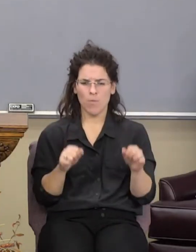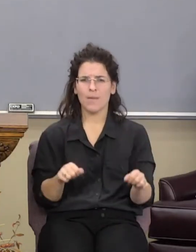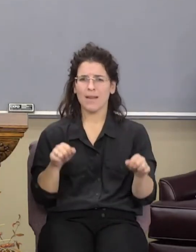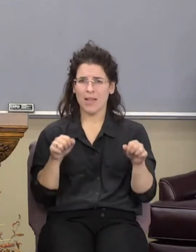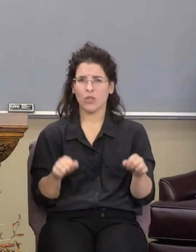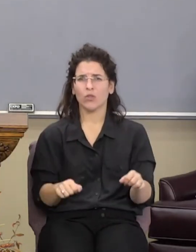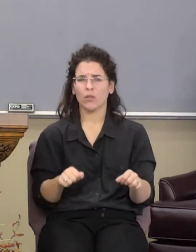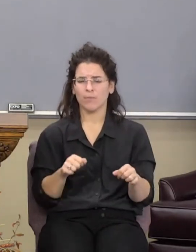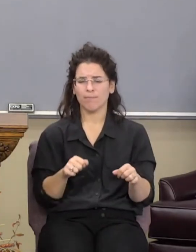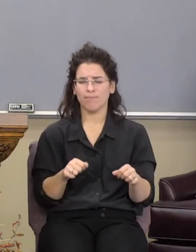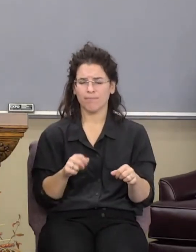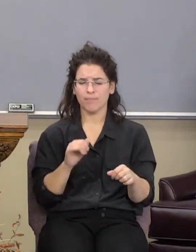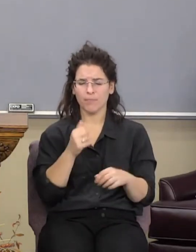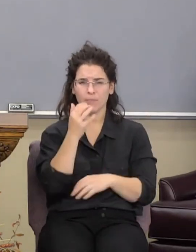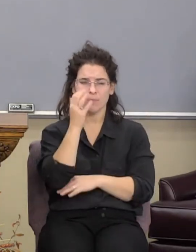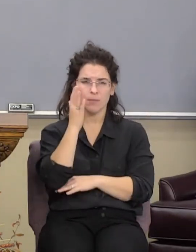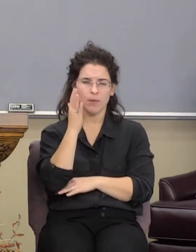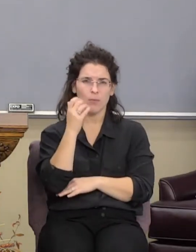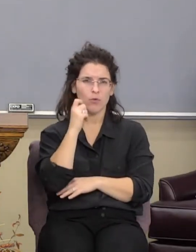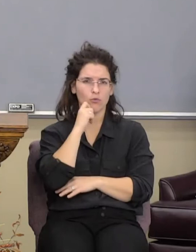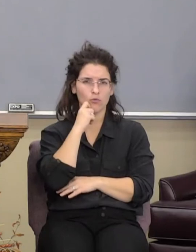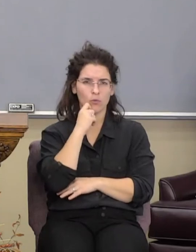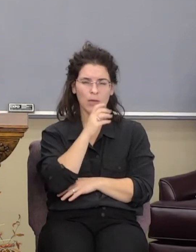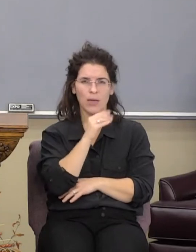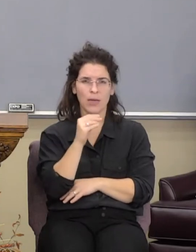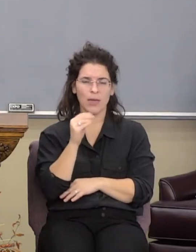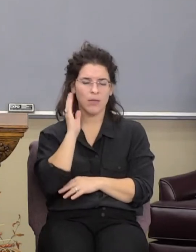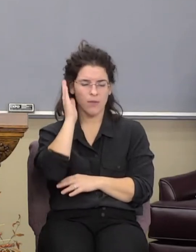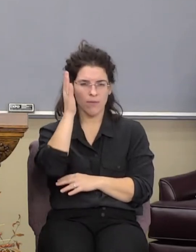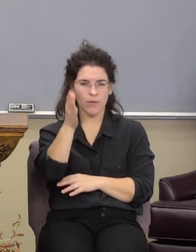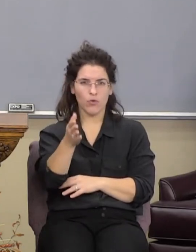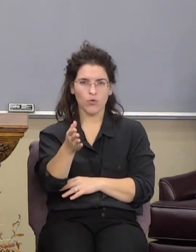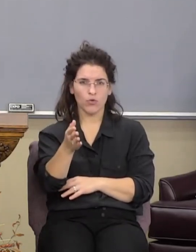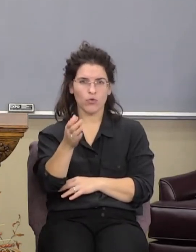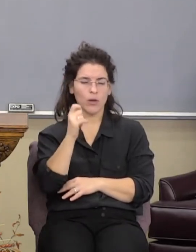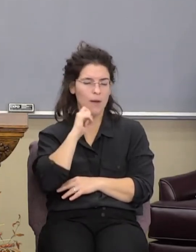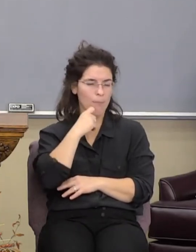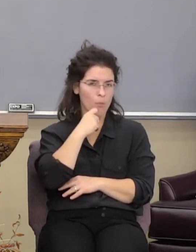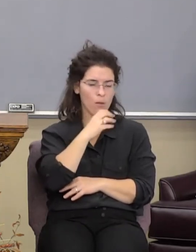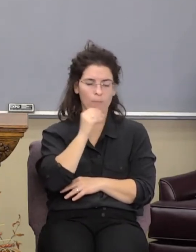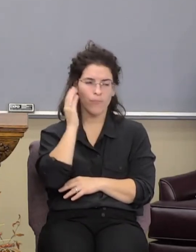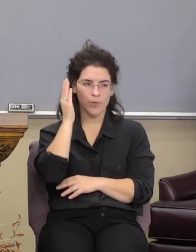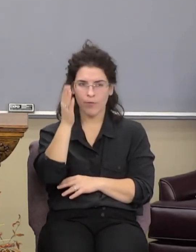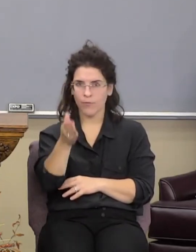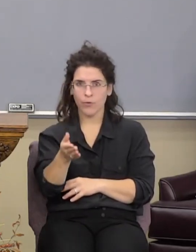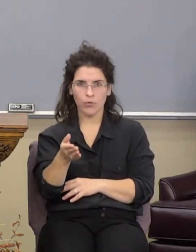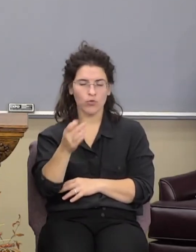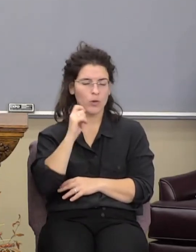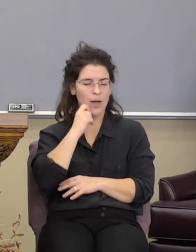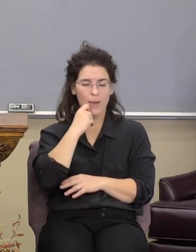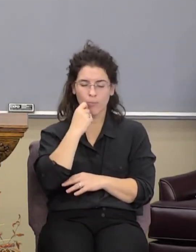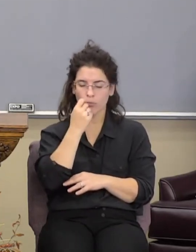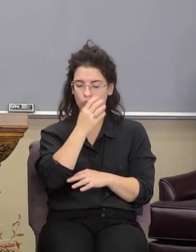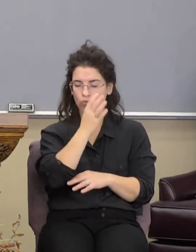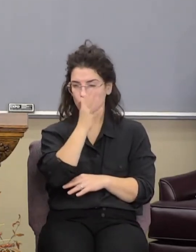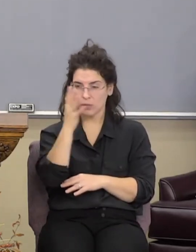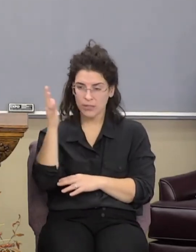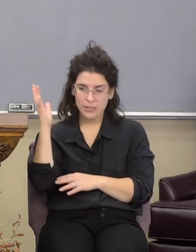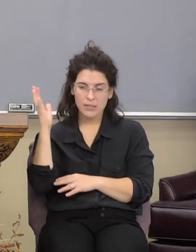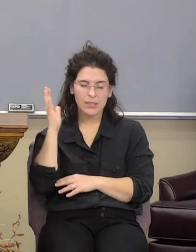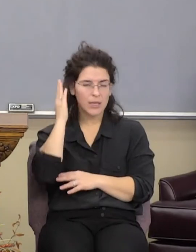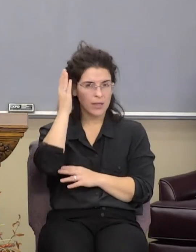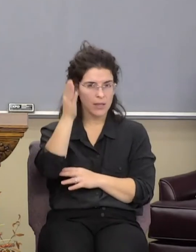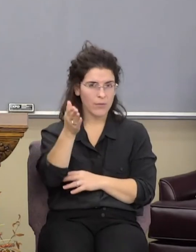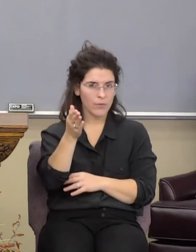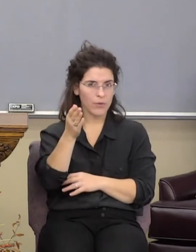potentially that apple tree and the future apple and the future apple trees and the